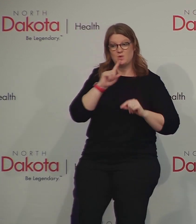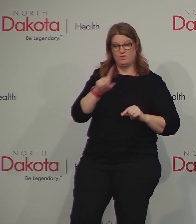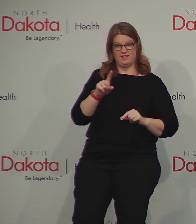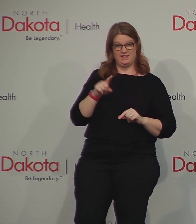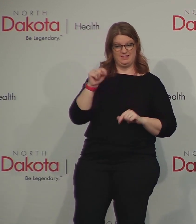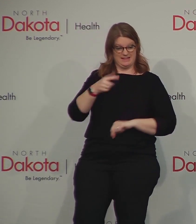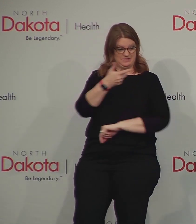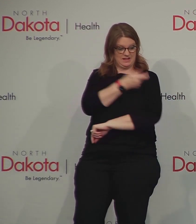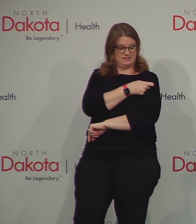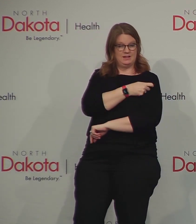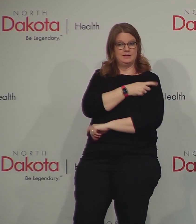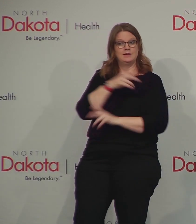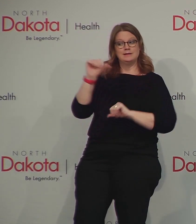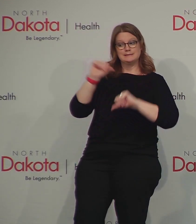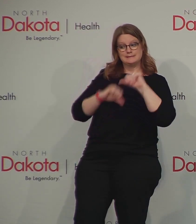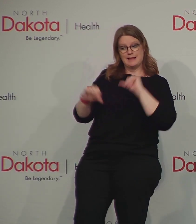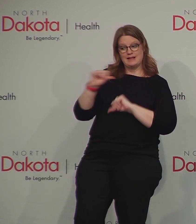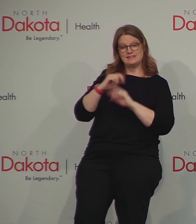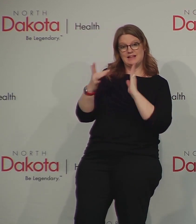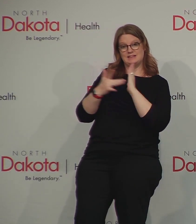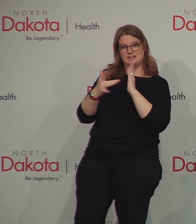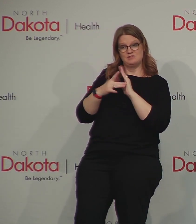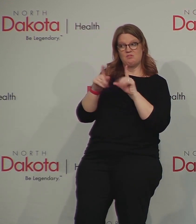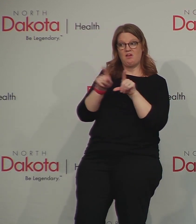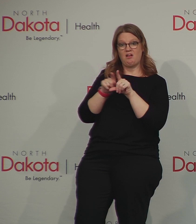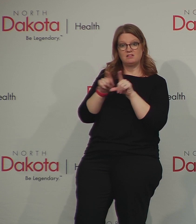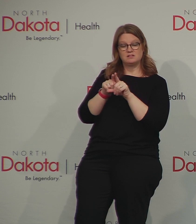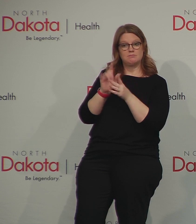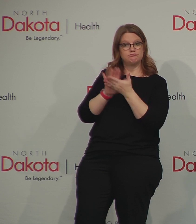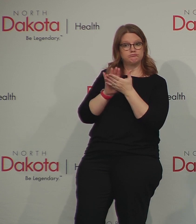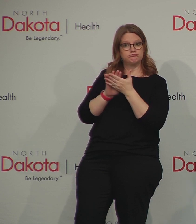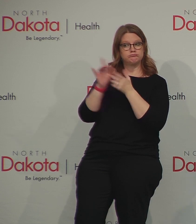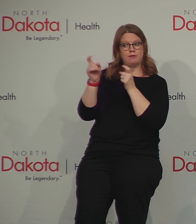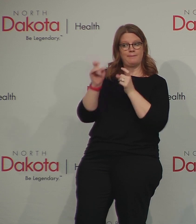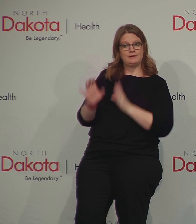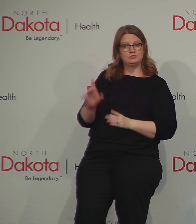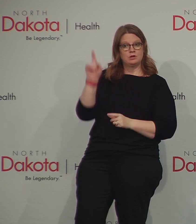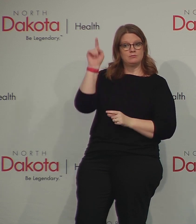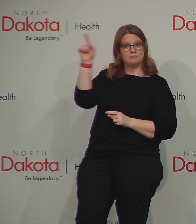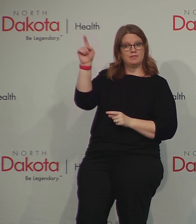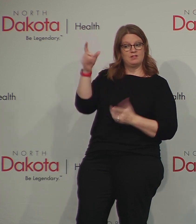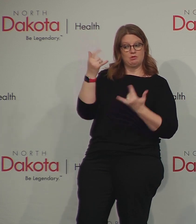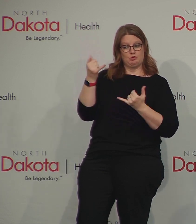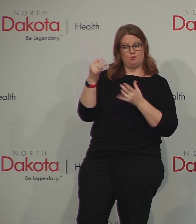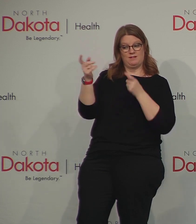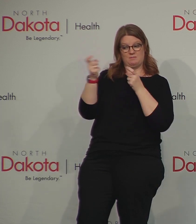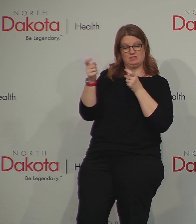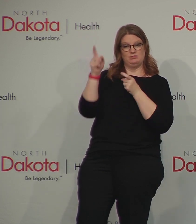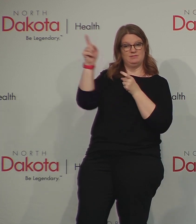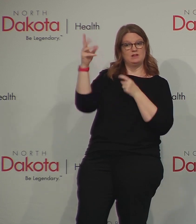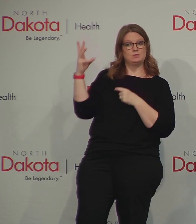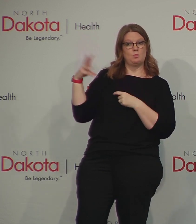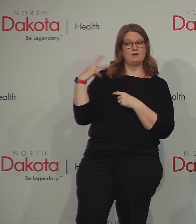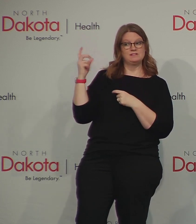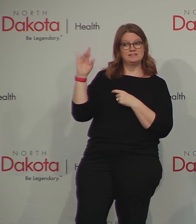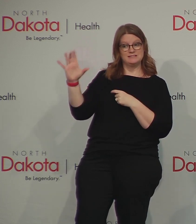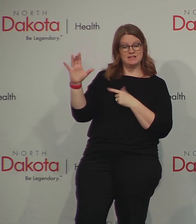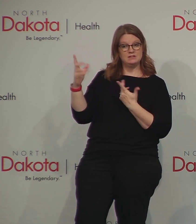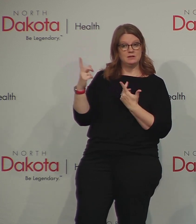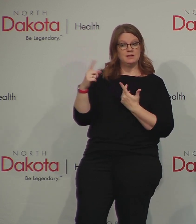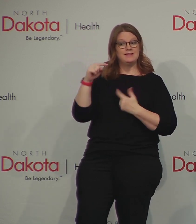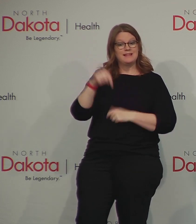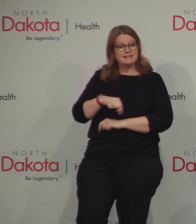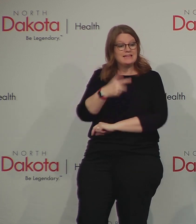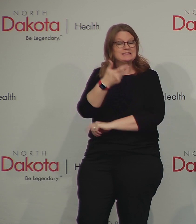technology, but it's also a credit to the administration the current administration in D.C. that a safe and highly